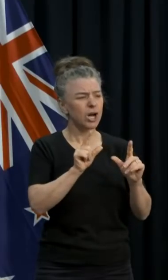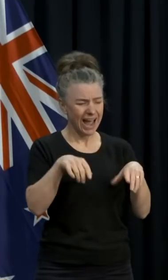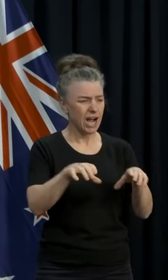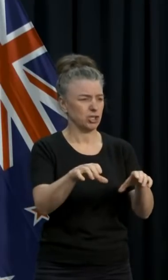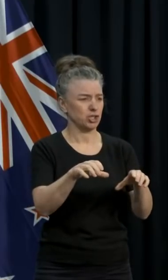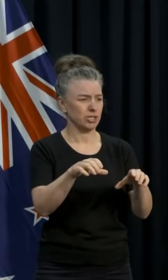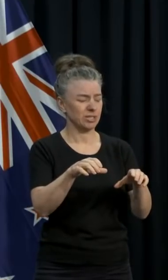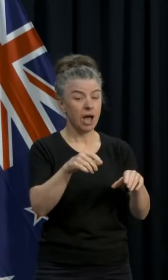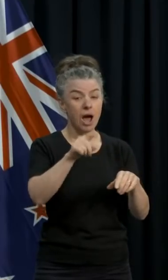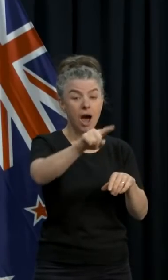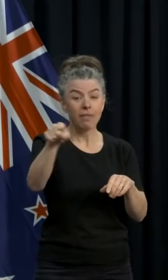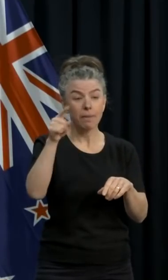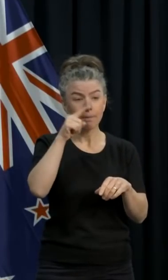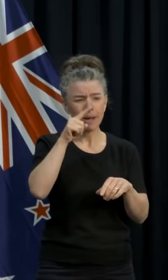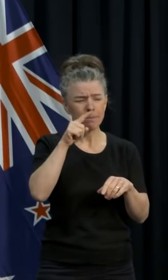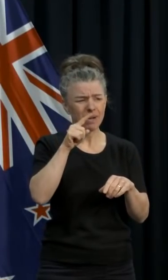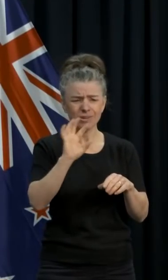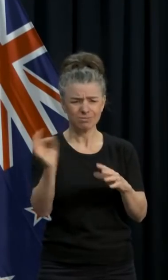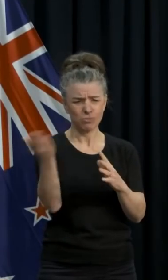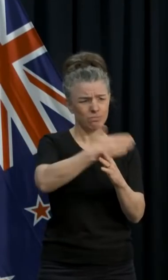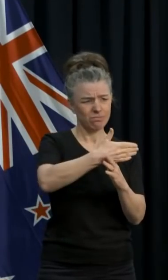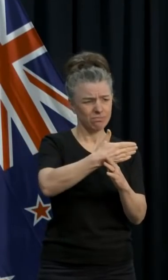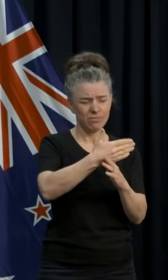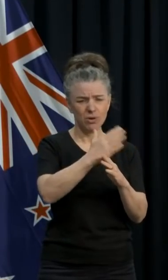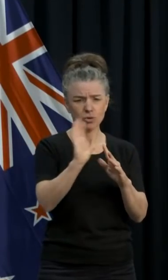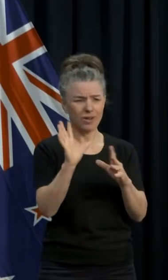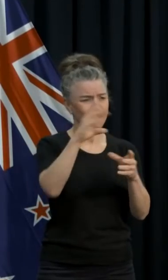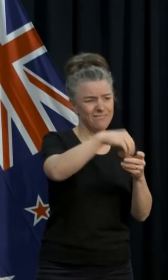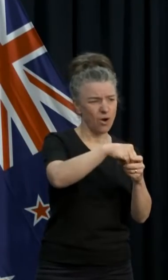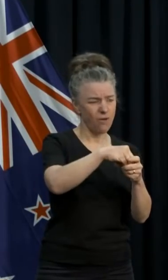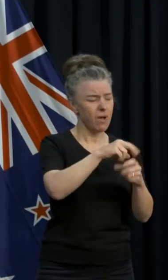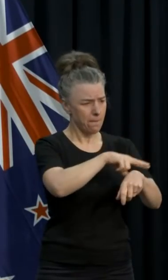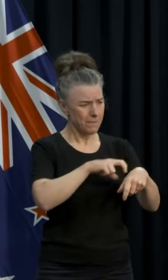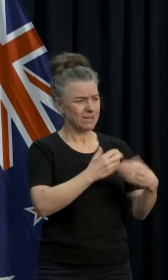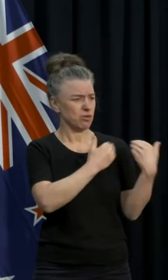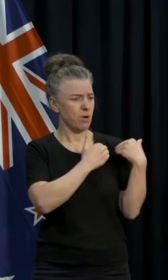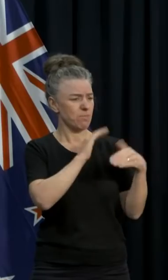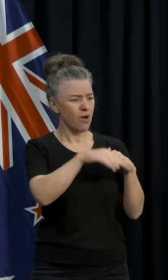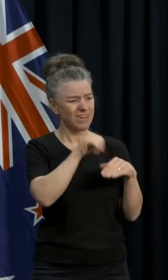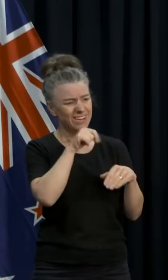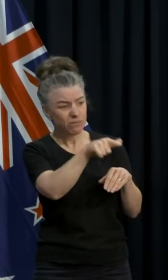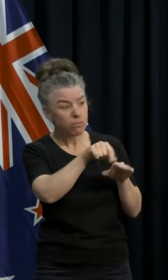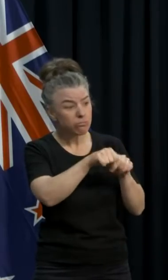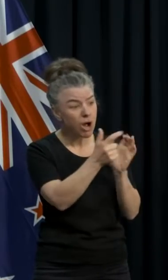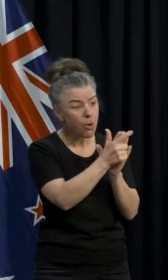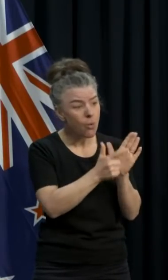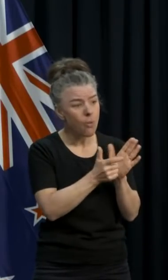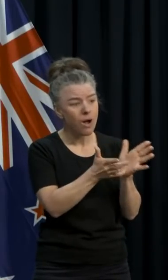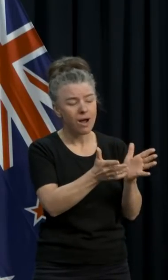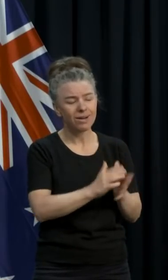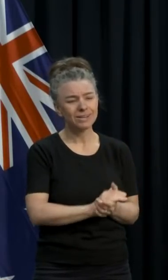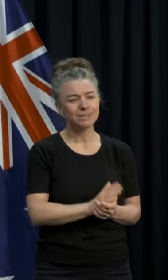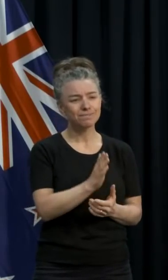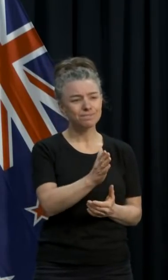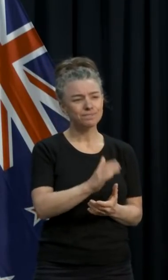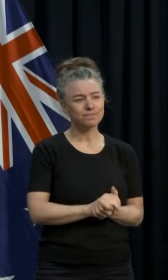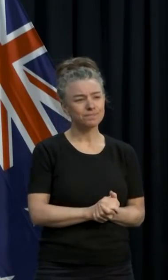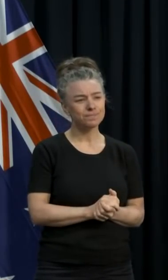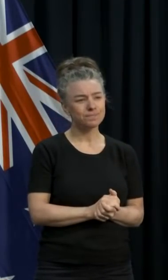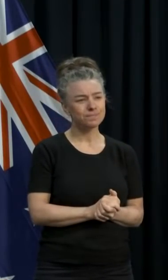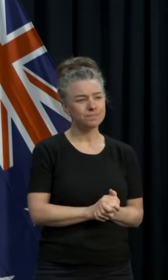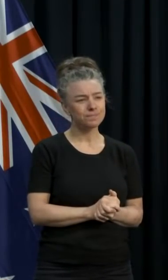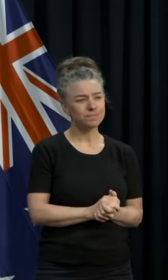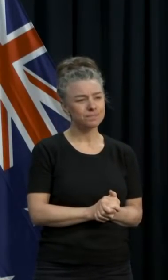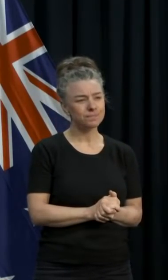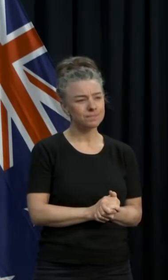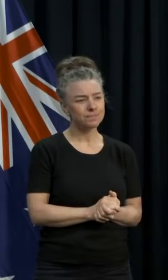should leave these matters to the process of law and not take matters into their own hands. There are reports that there's a suspected COVID case